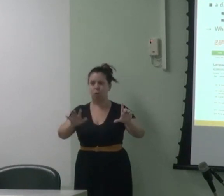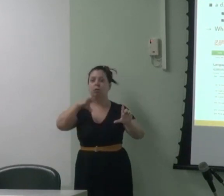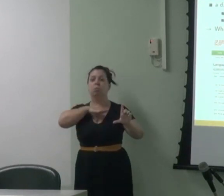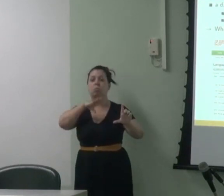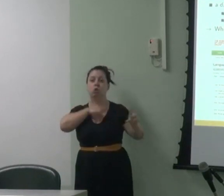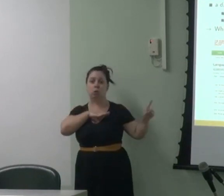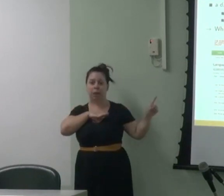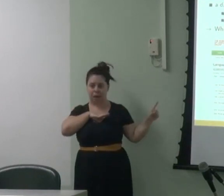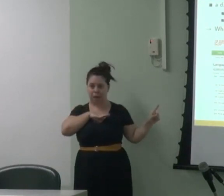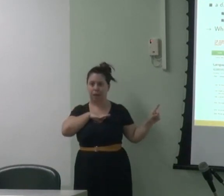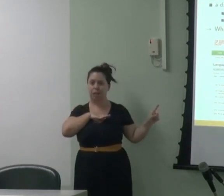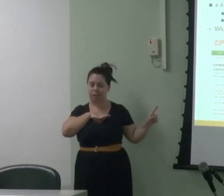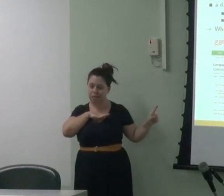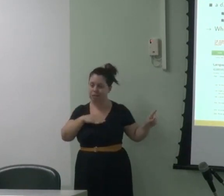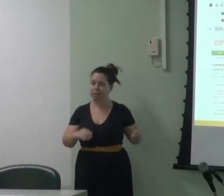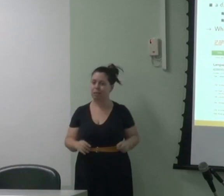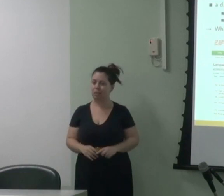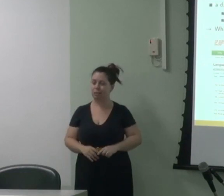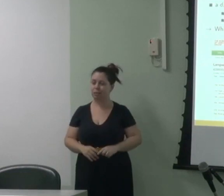So